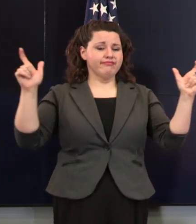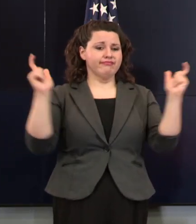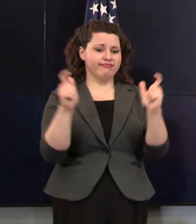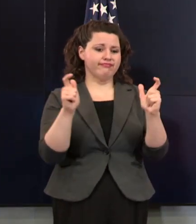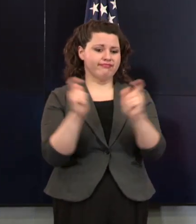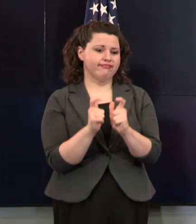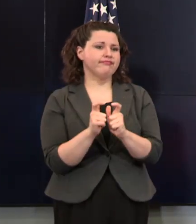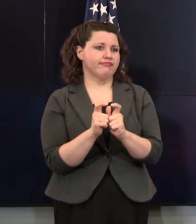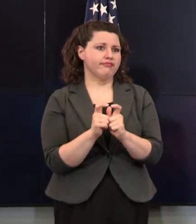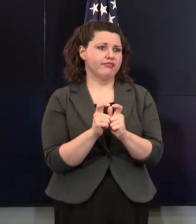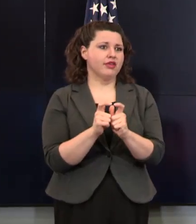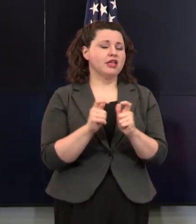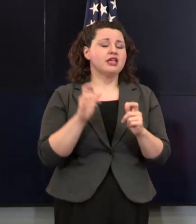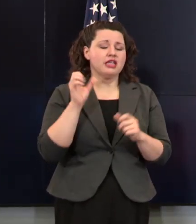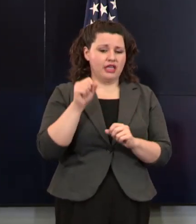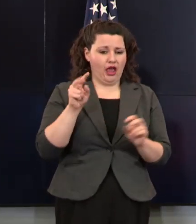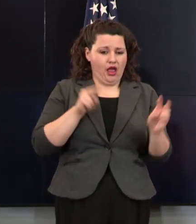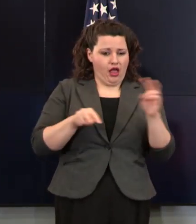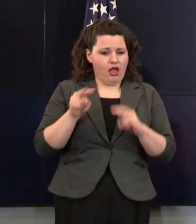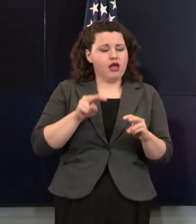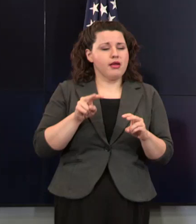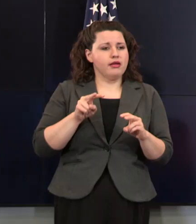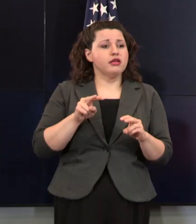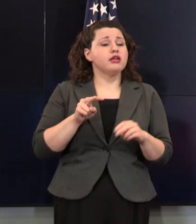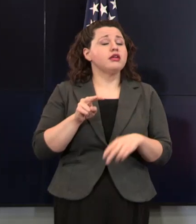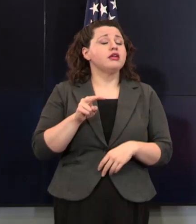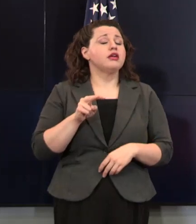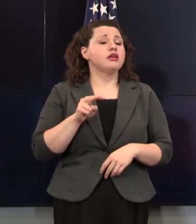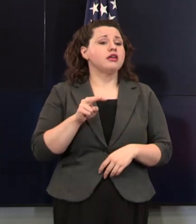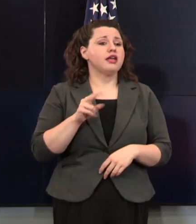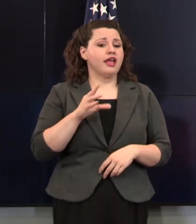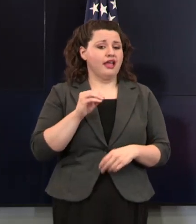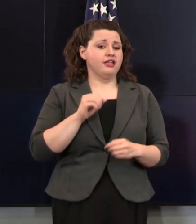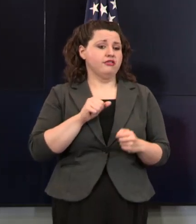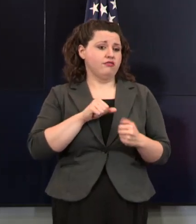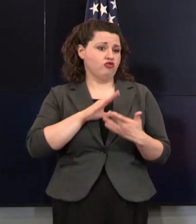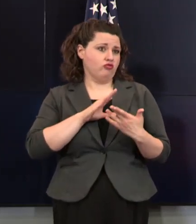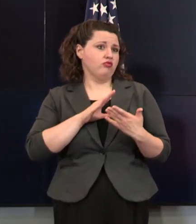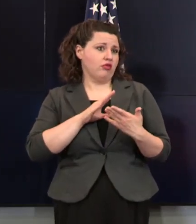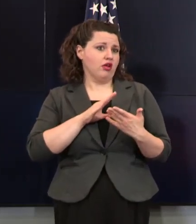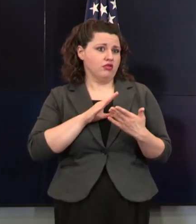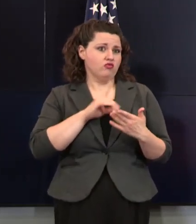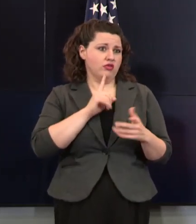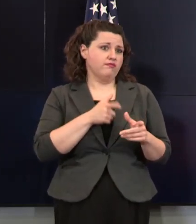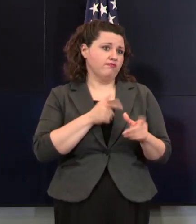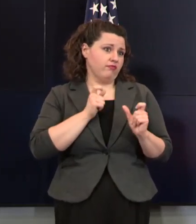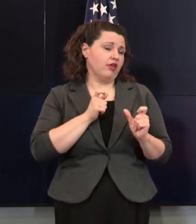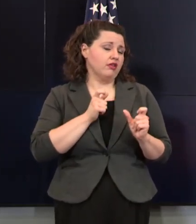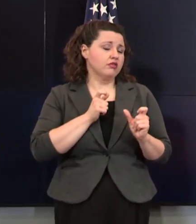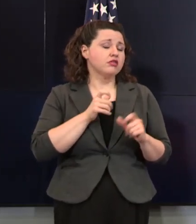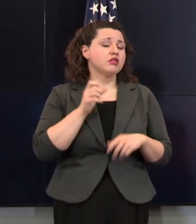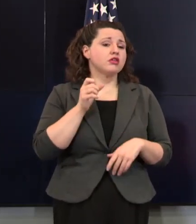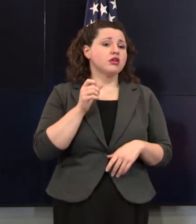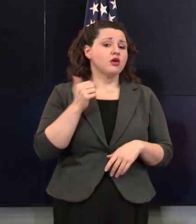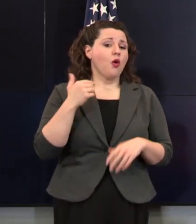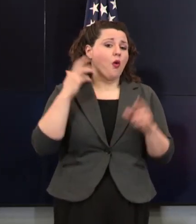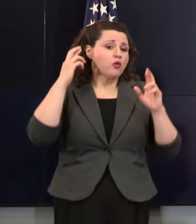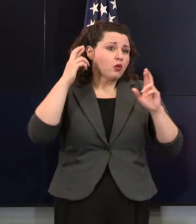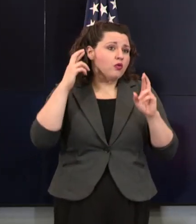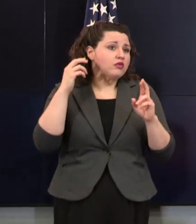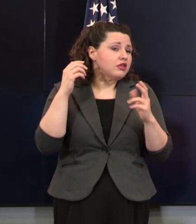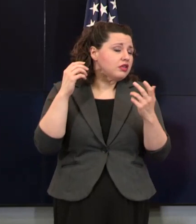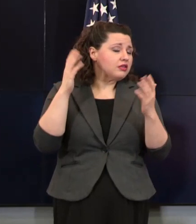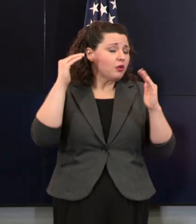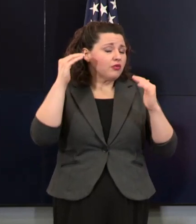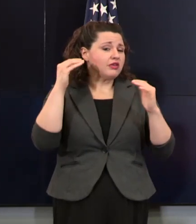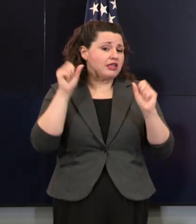even down to a zip code, so that we can start to monitor that and address it in a fairly rapid way so that we can hopefully prevent